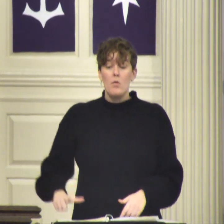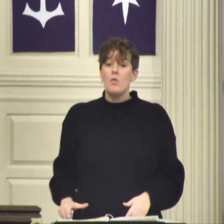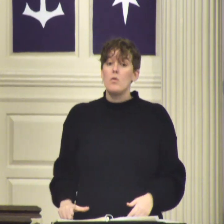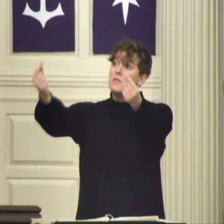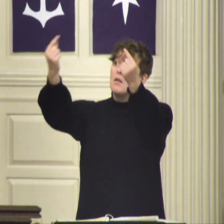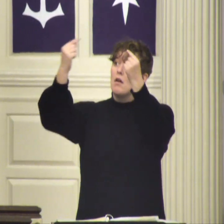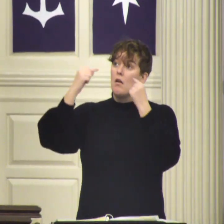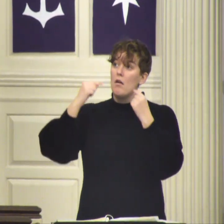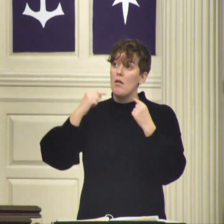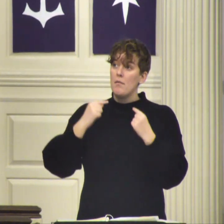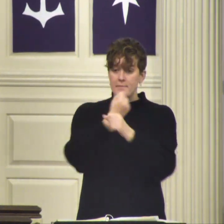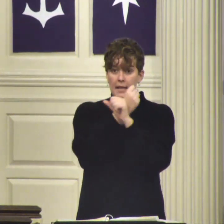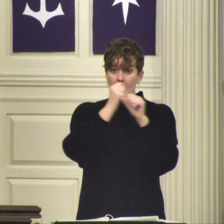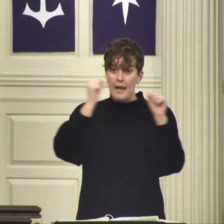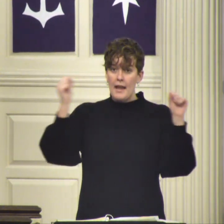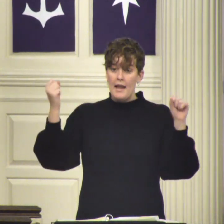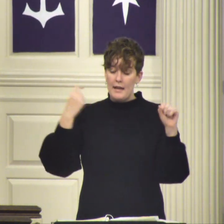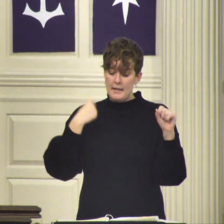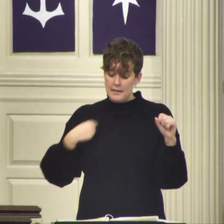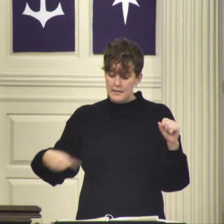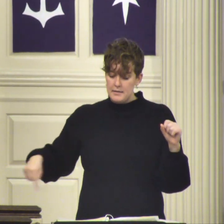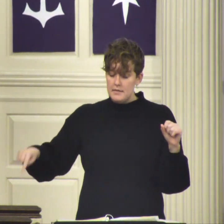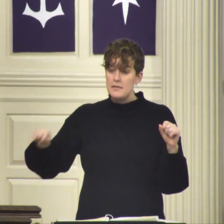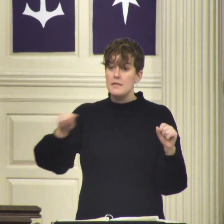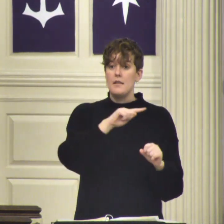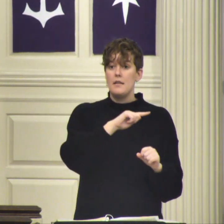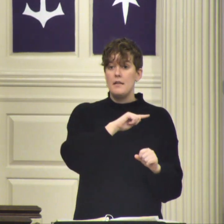Lord, come and